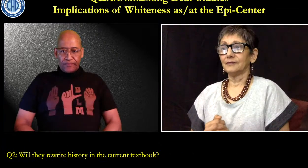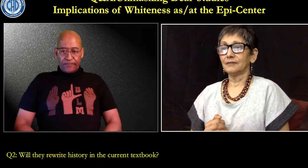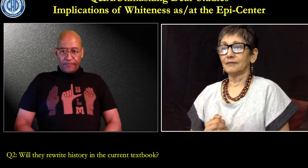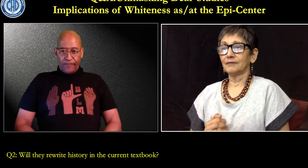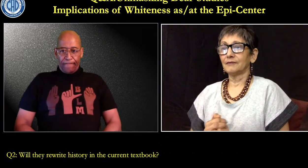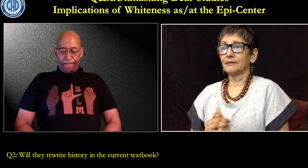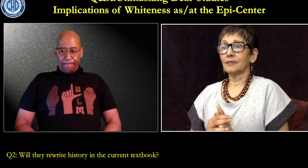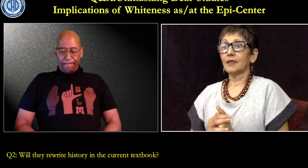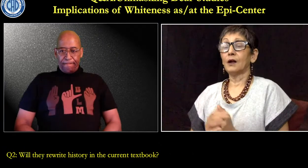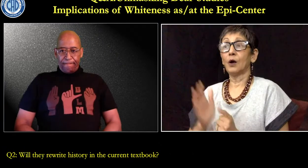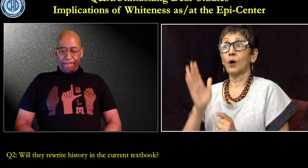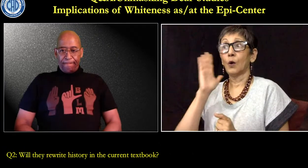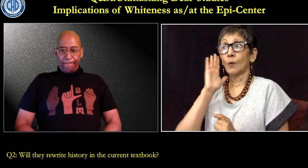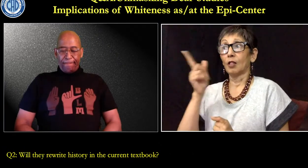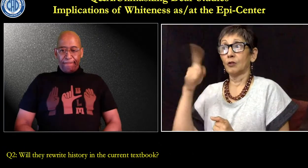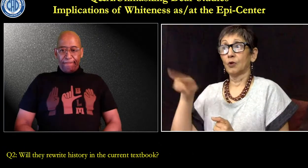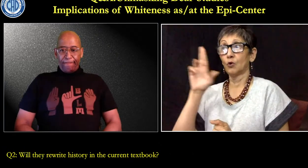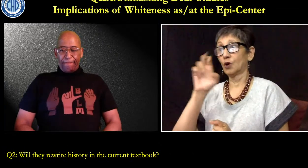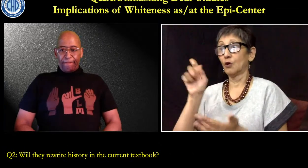have,